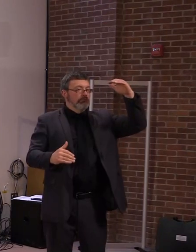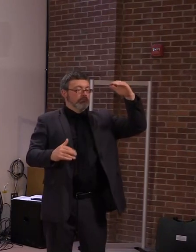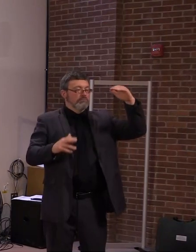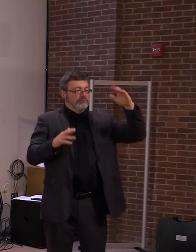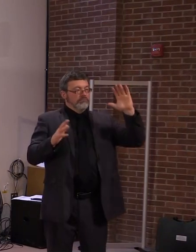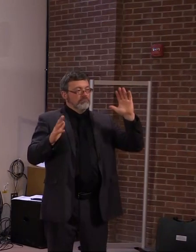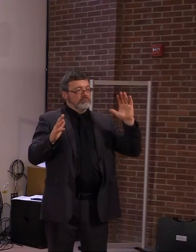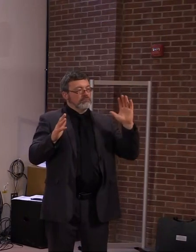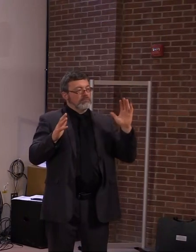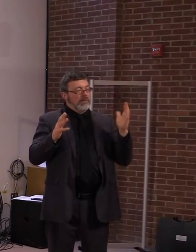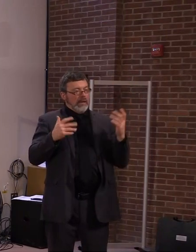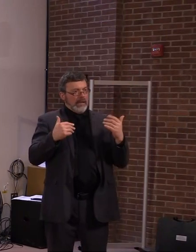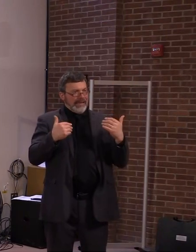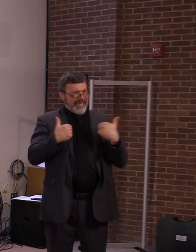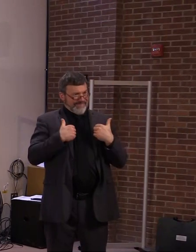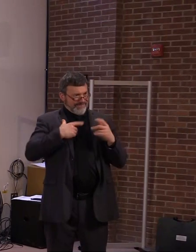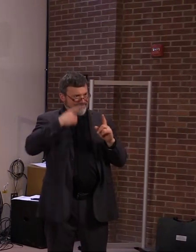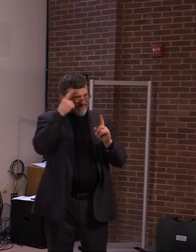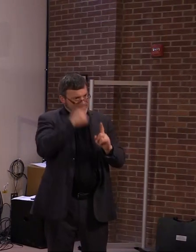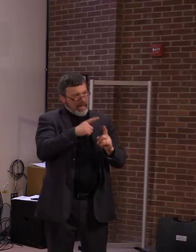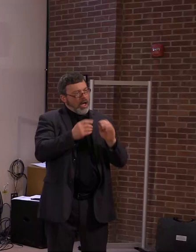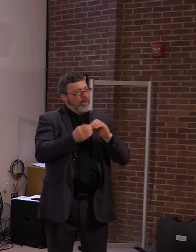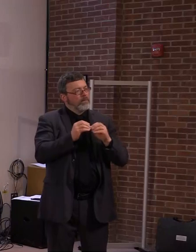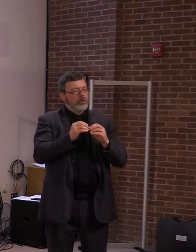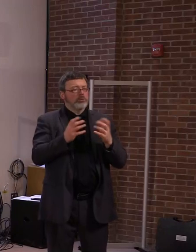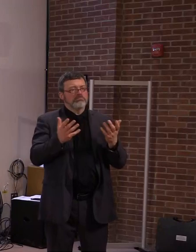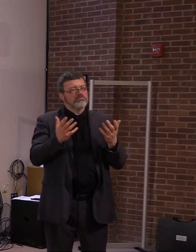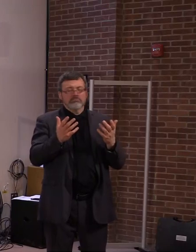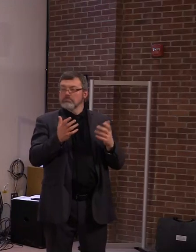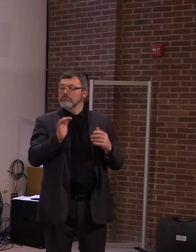numbers, but Dr. Levine, do you want to say something?